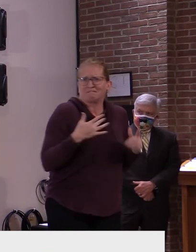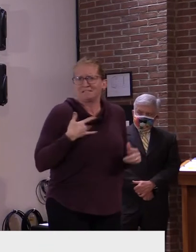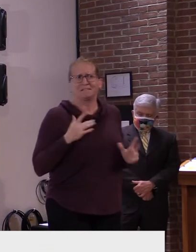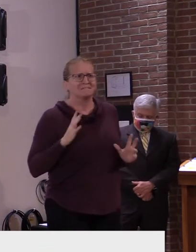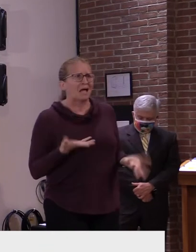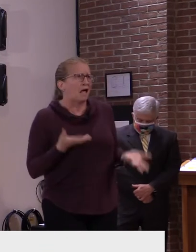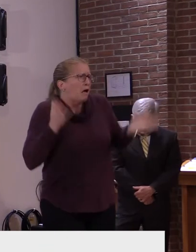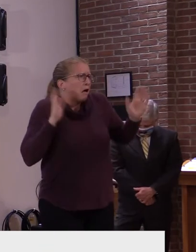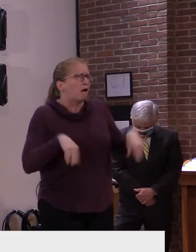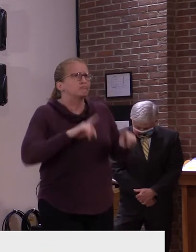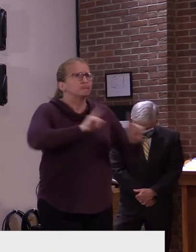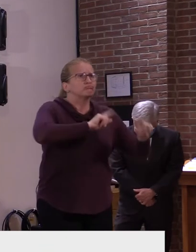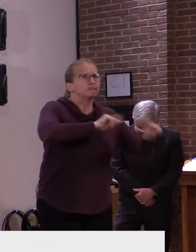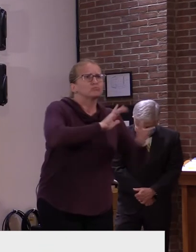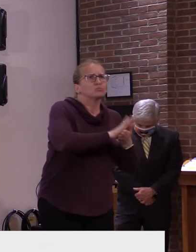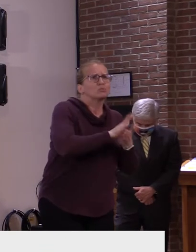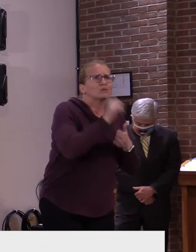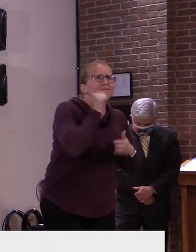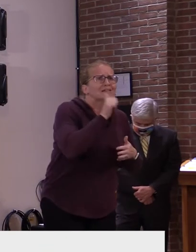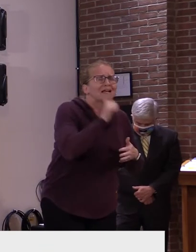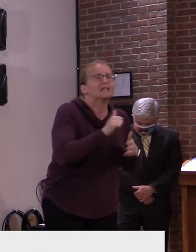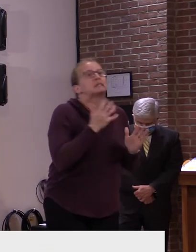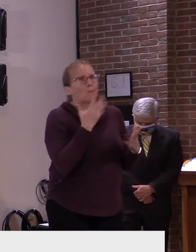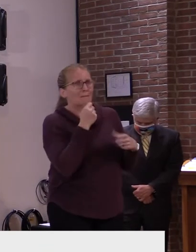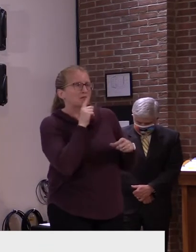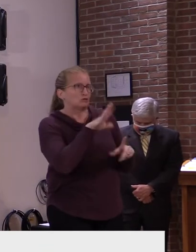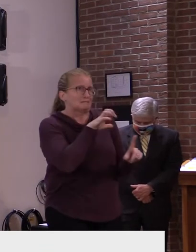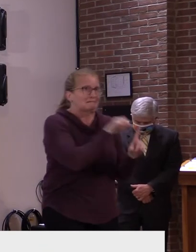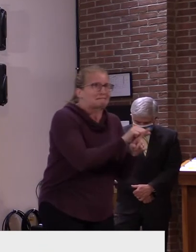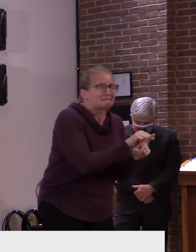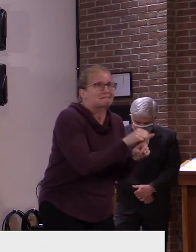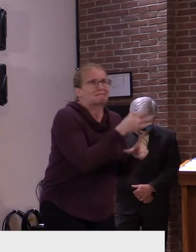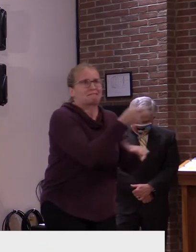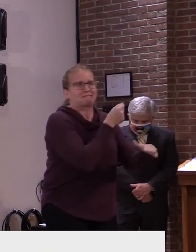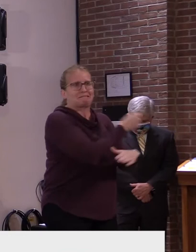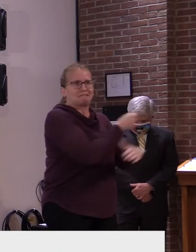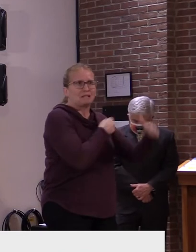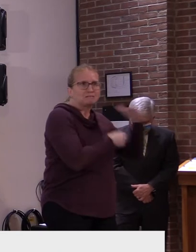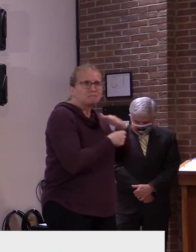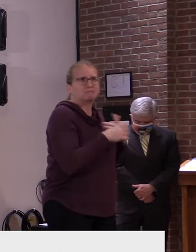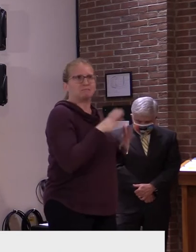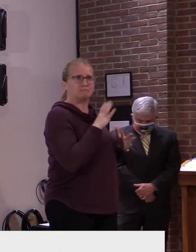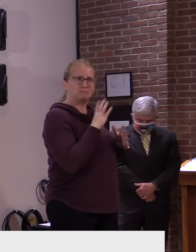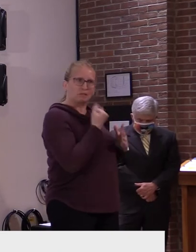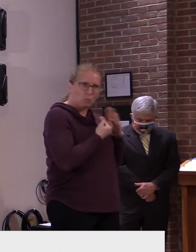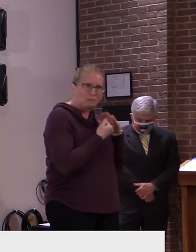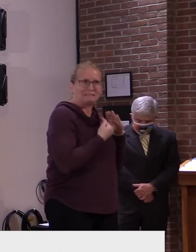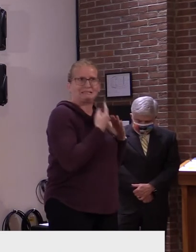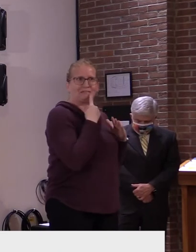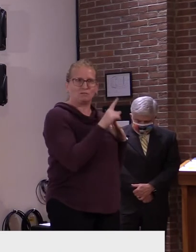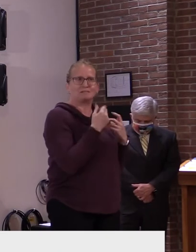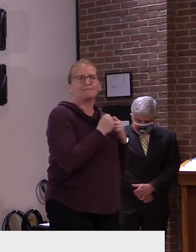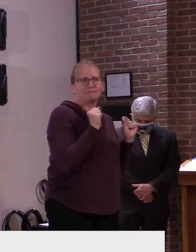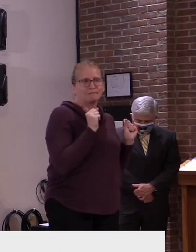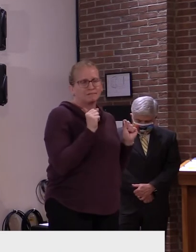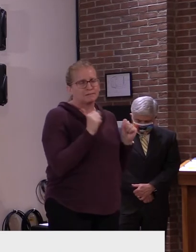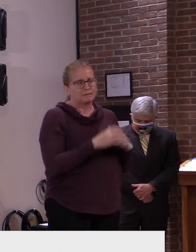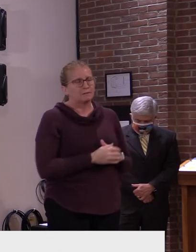course help us keep our schools open and students having the benefit of in school versus remote learning